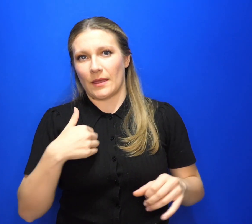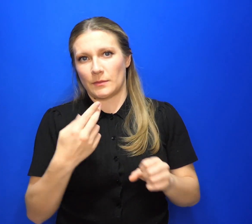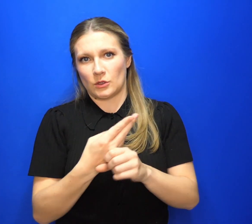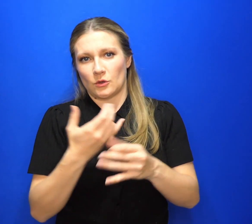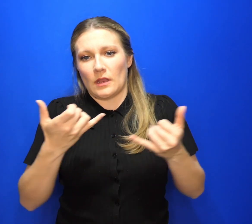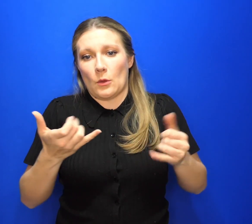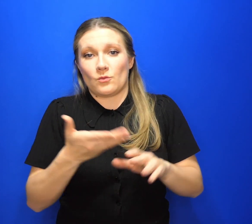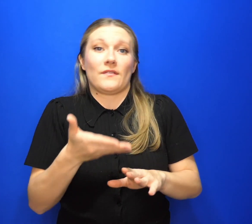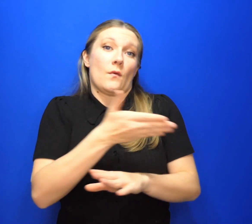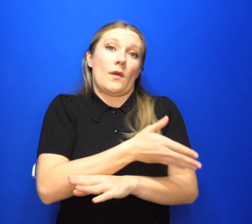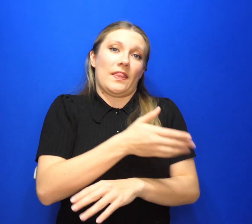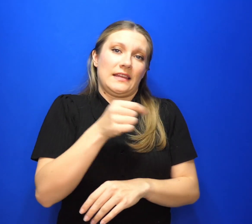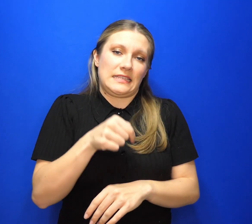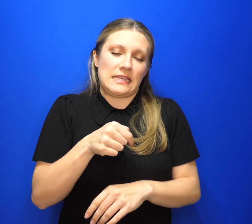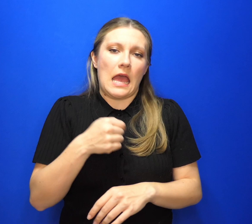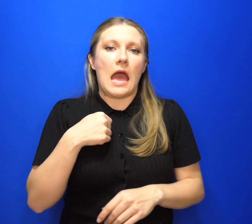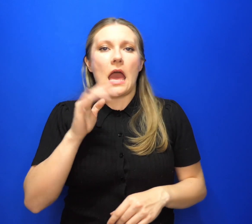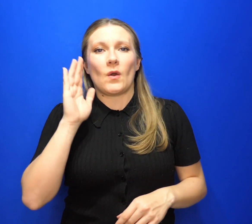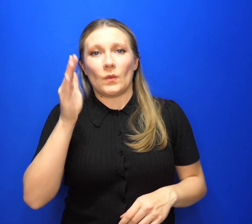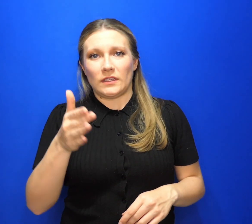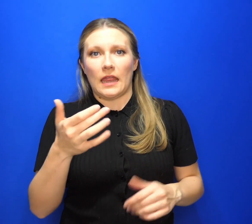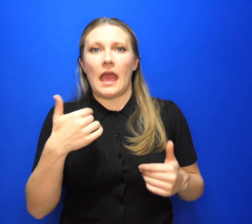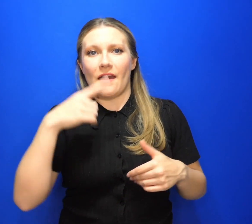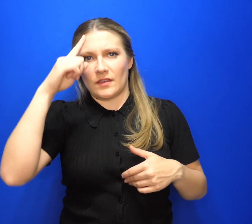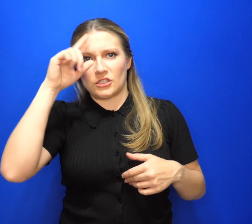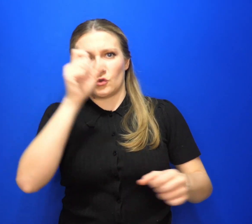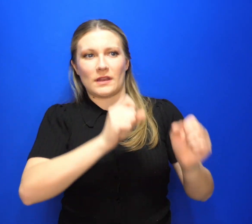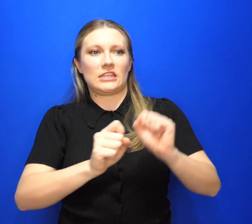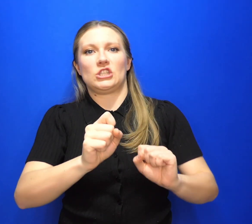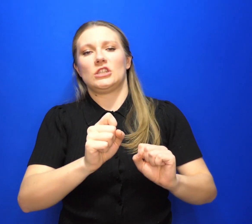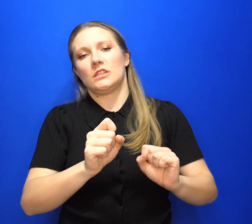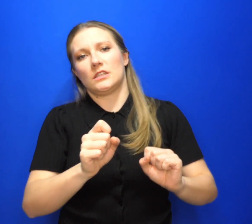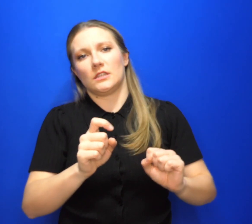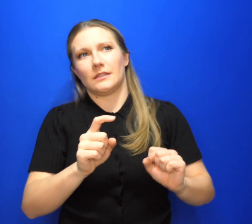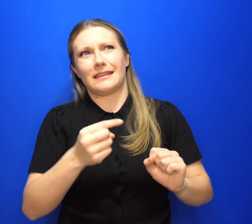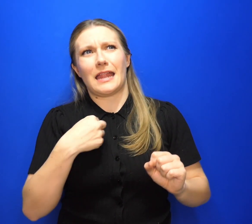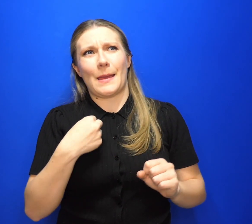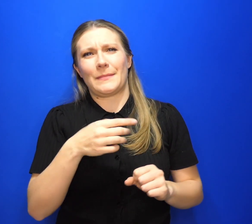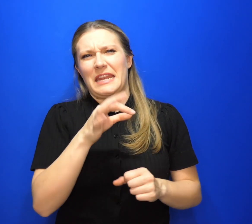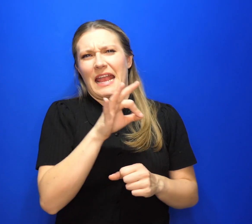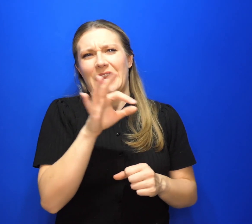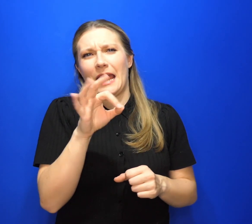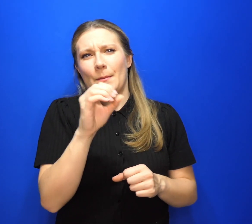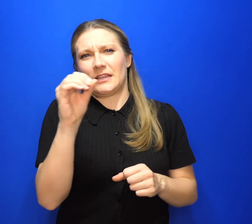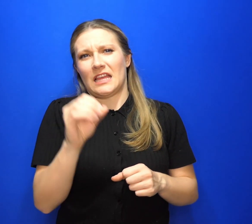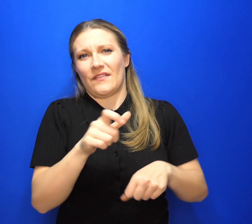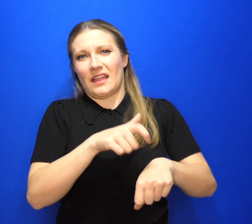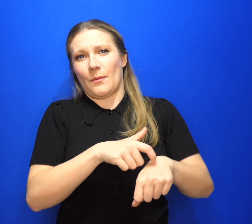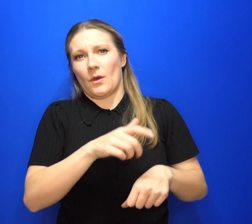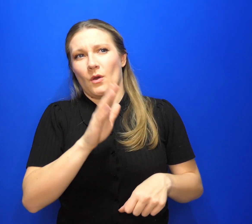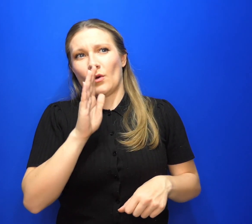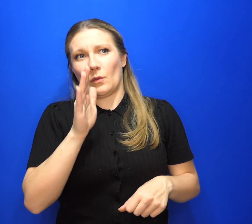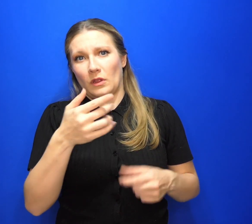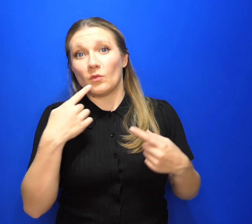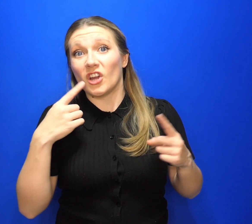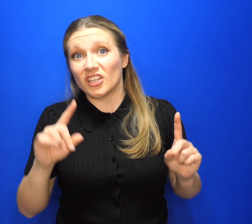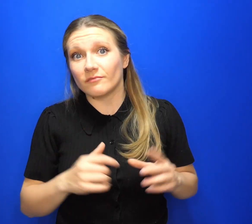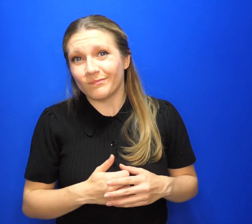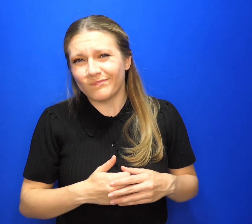that 99% of the time would have worked, right? To say, okay, it's drifting. This is happening. This is what